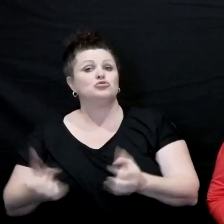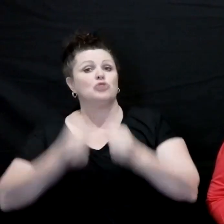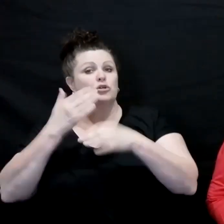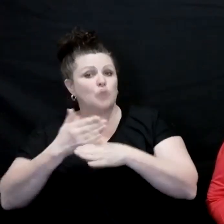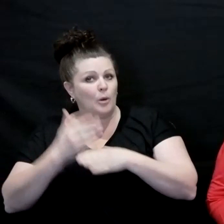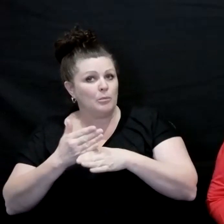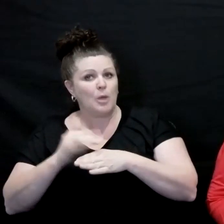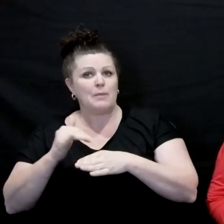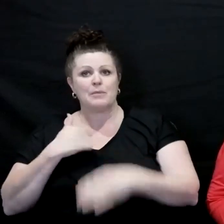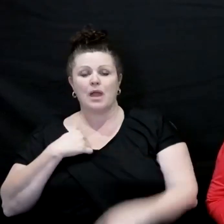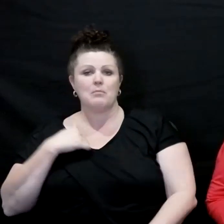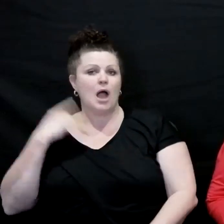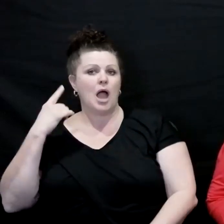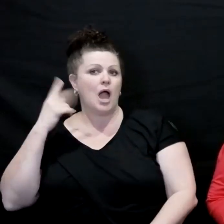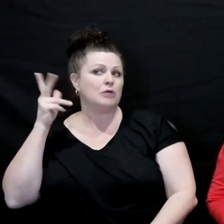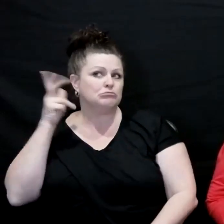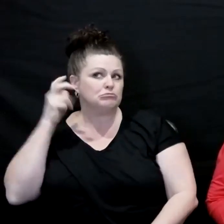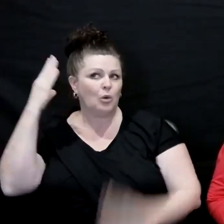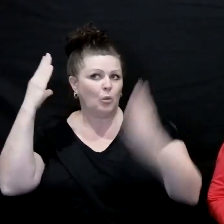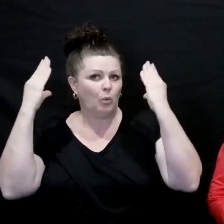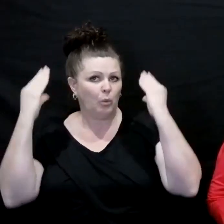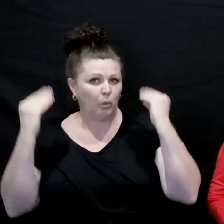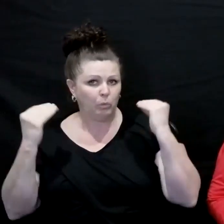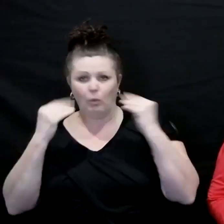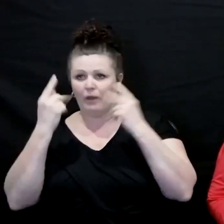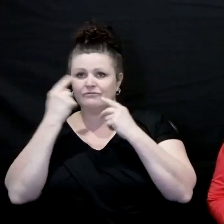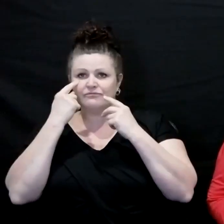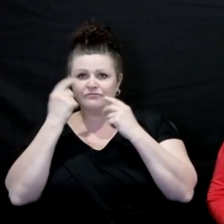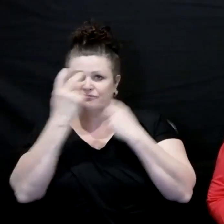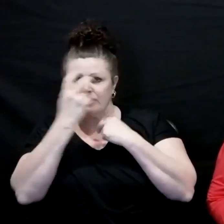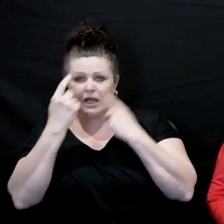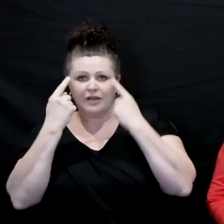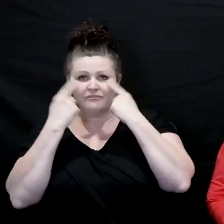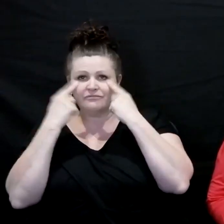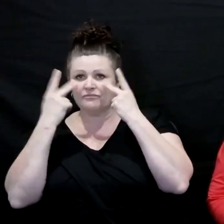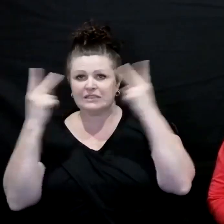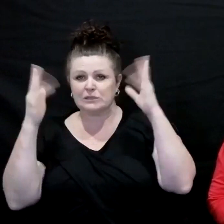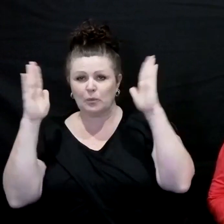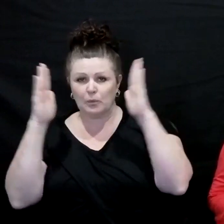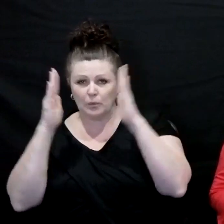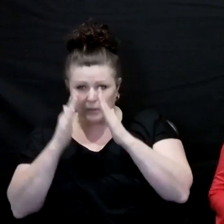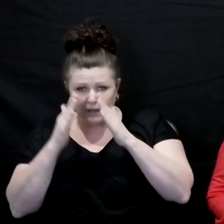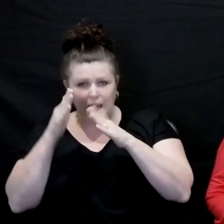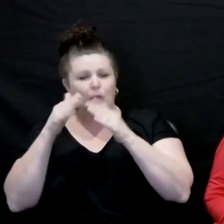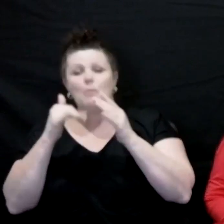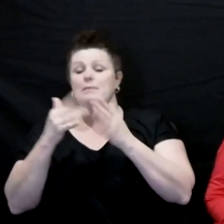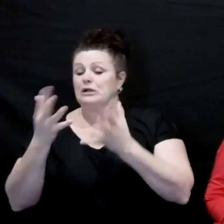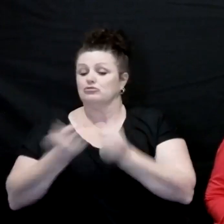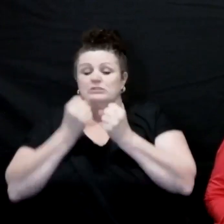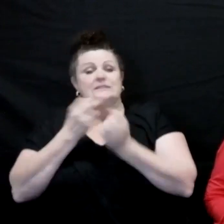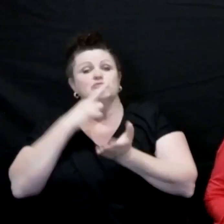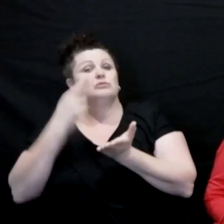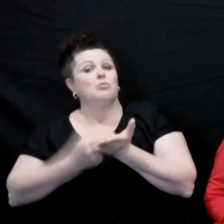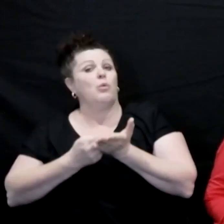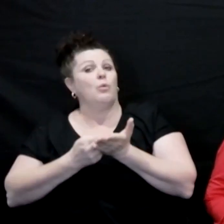Maybe your hearing or vision has deteriorated, or maybe you've got reports and a new piece of assistive